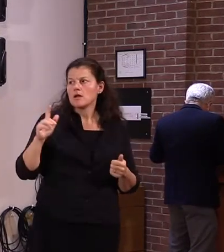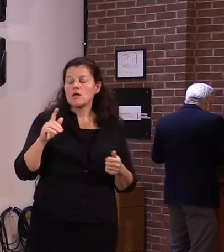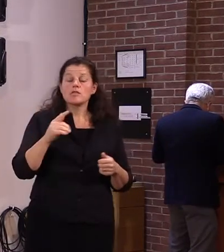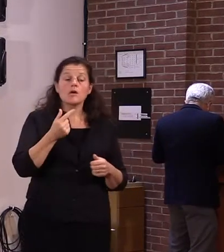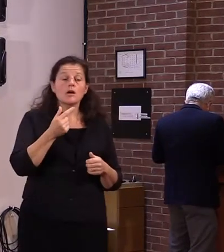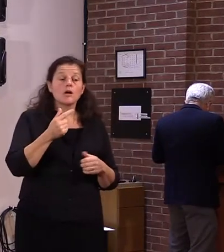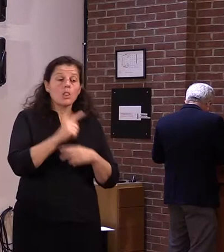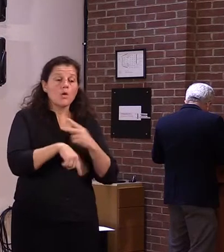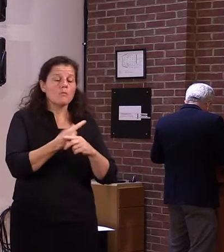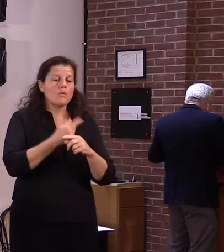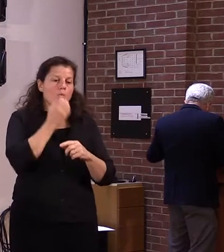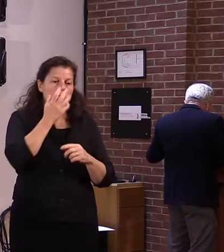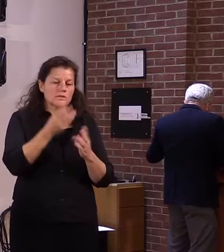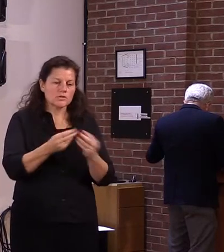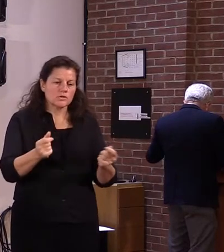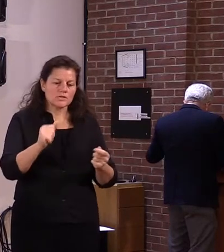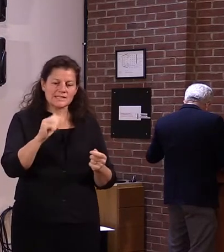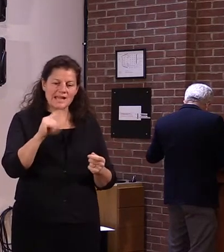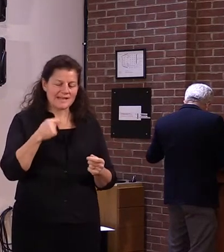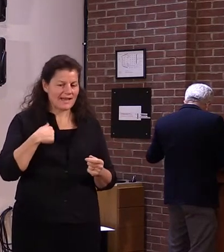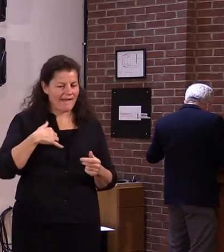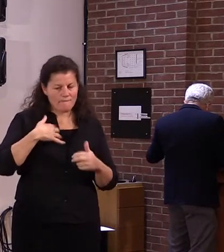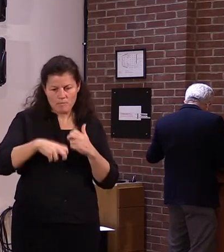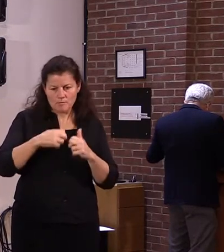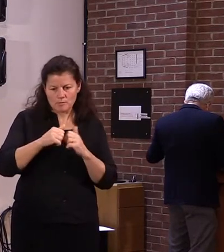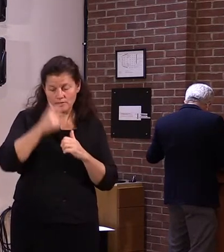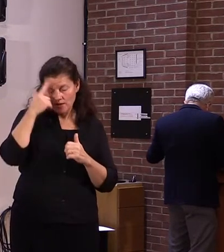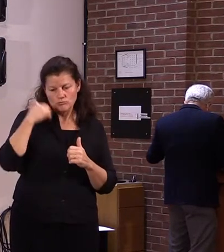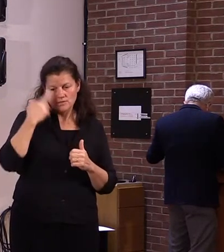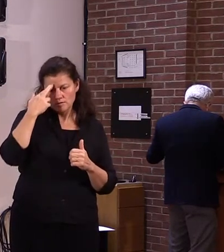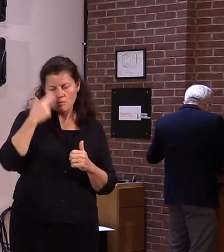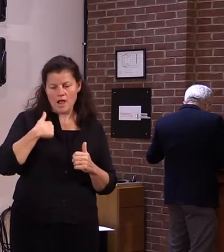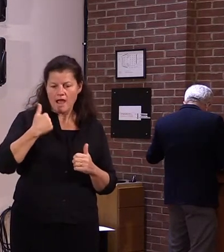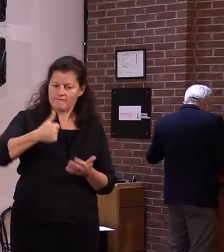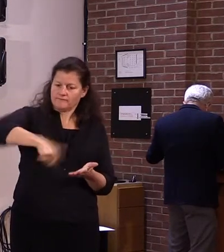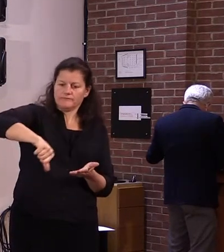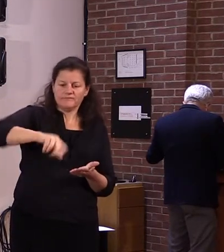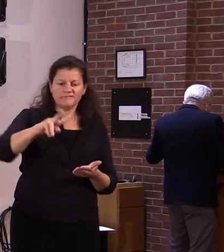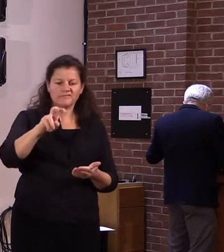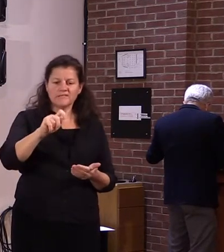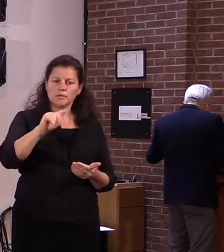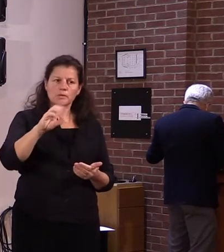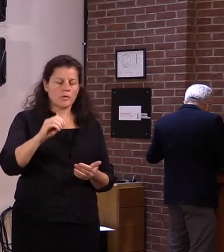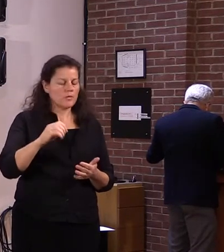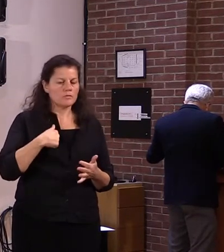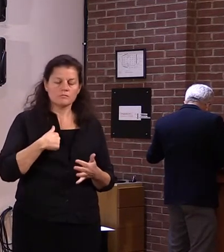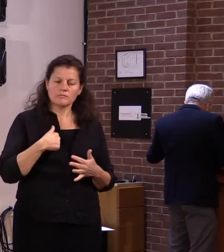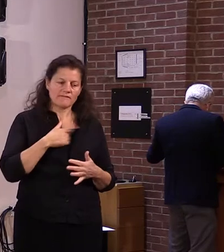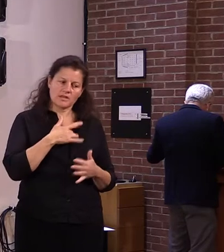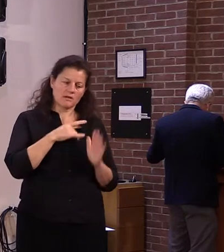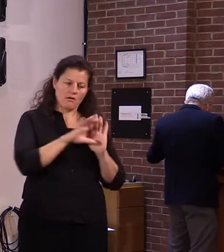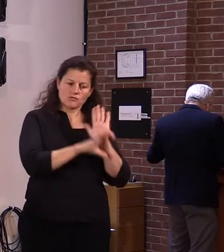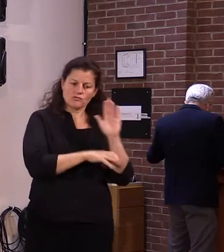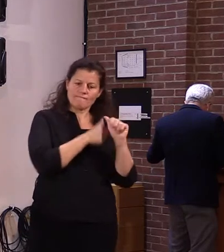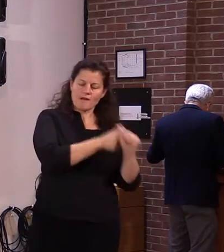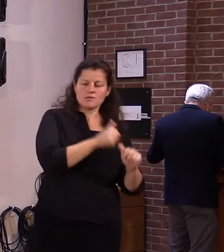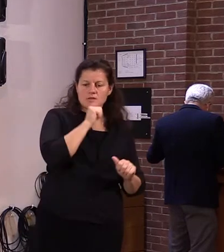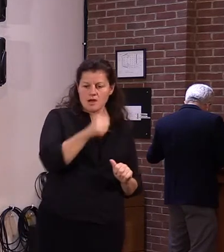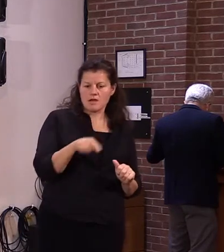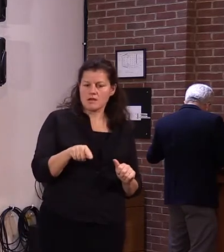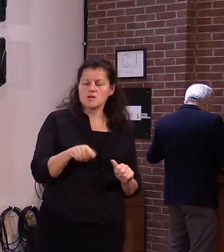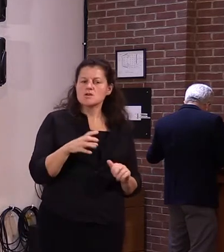That's why I vetoed it. From a constitutional standpoint, I still have those very same concerns.